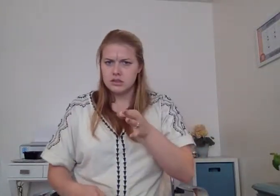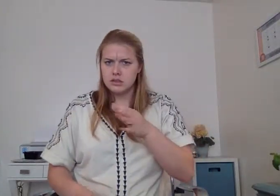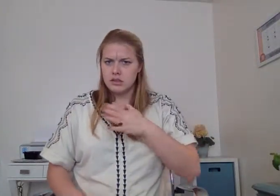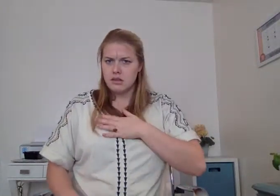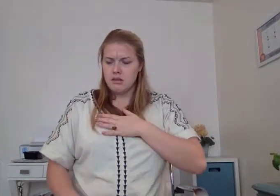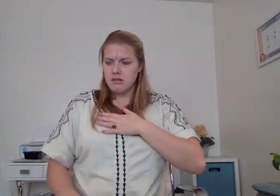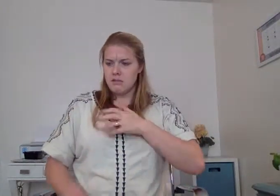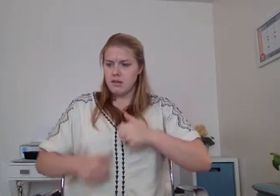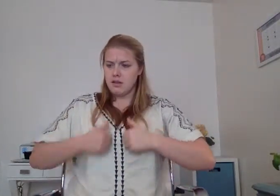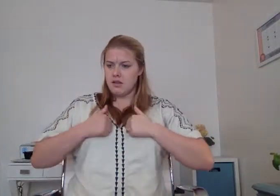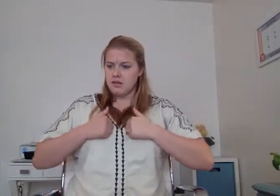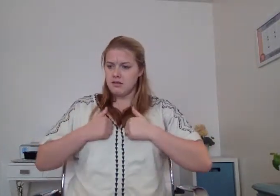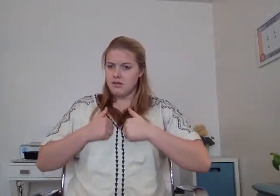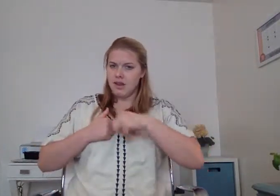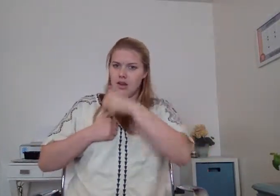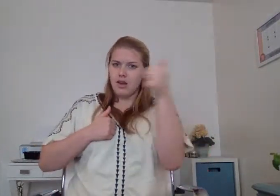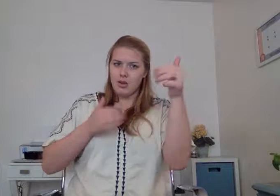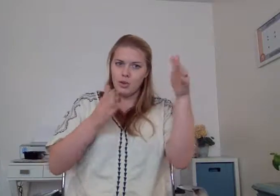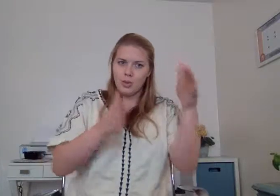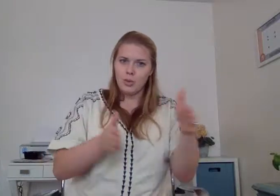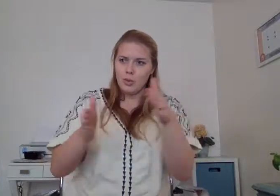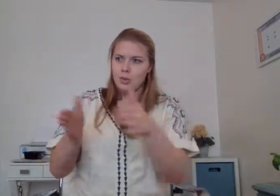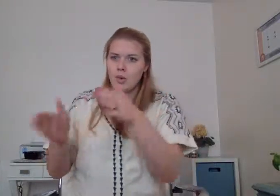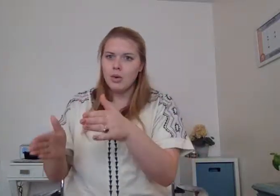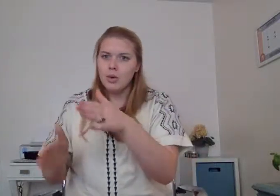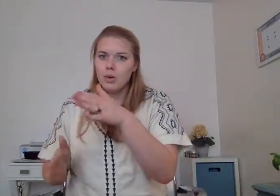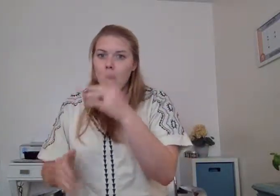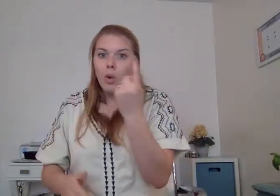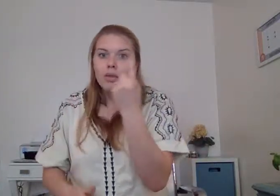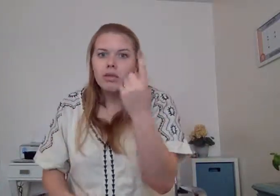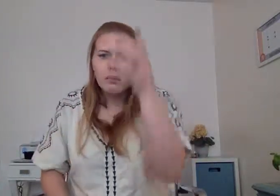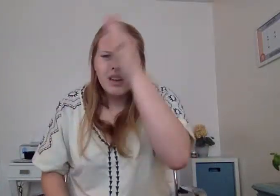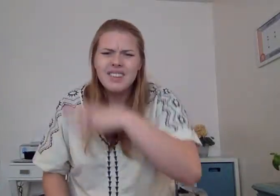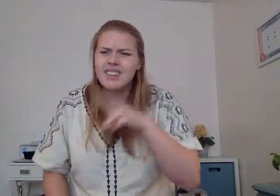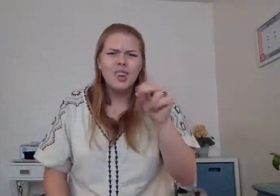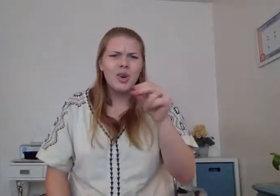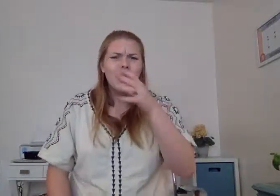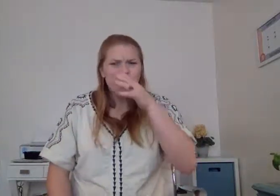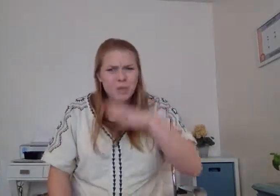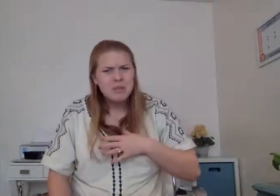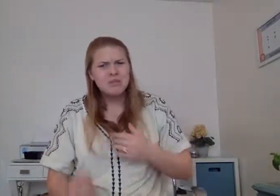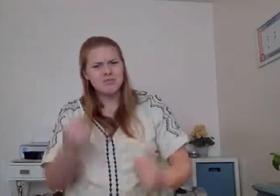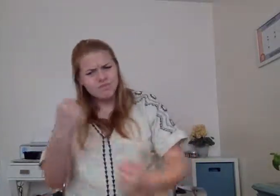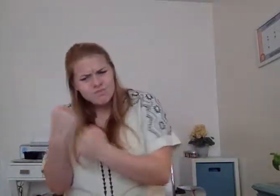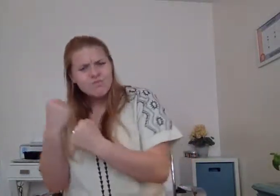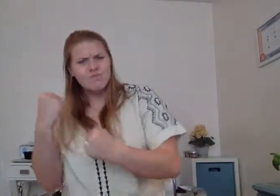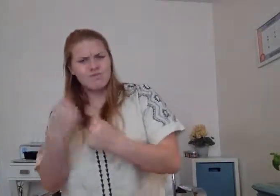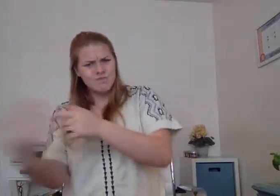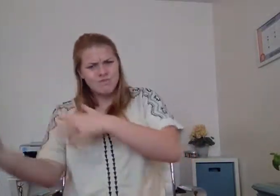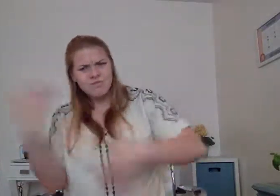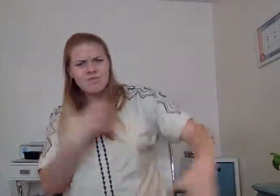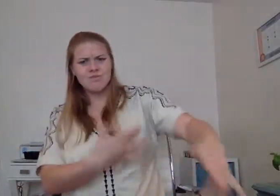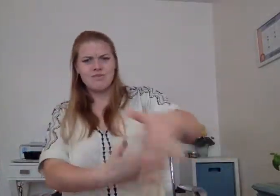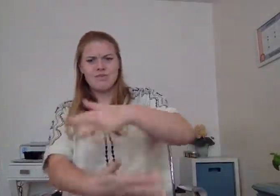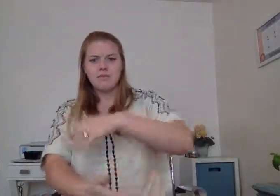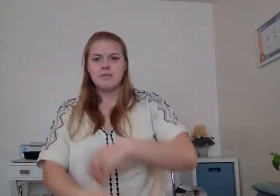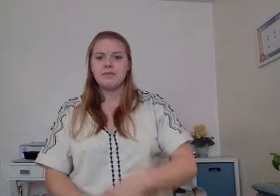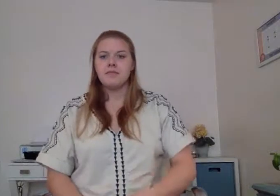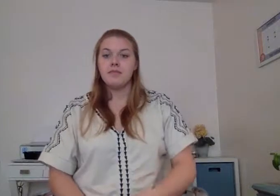life. I think it is right that socially I am afforded the same respect as